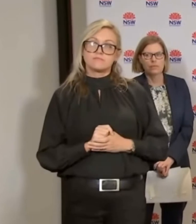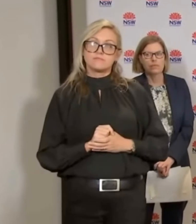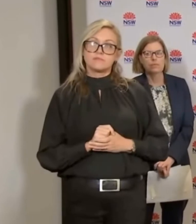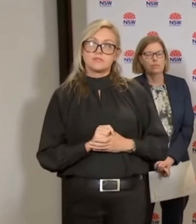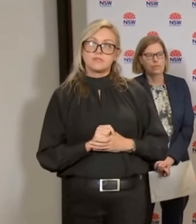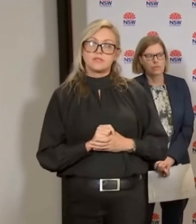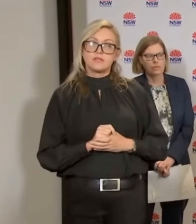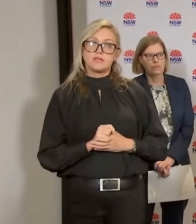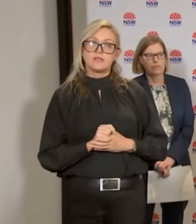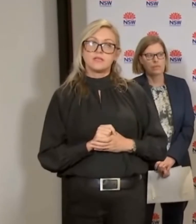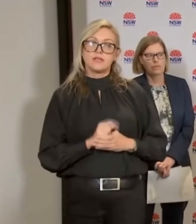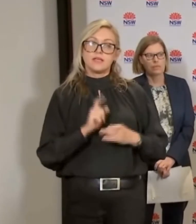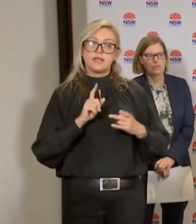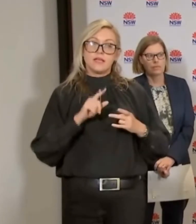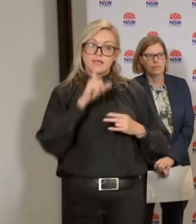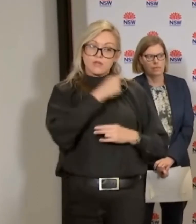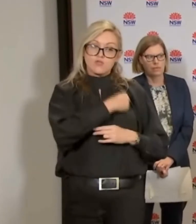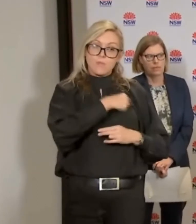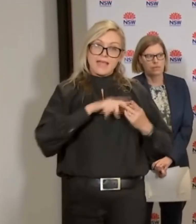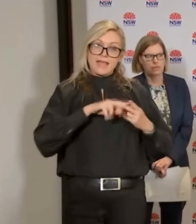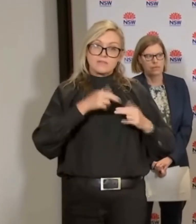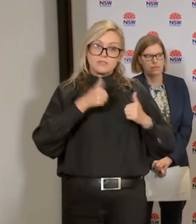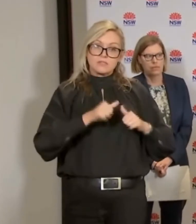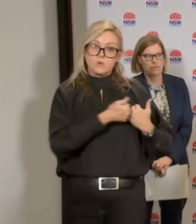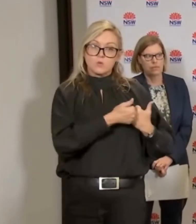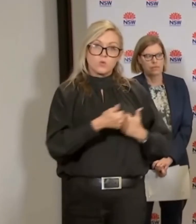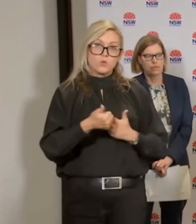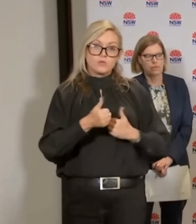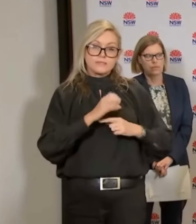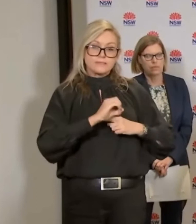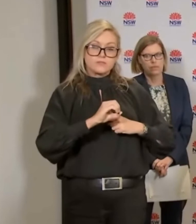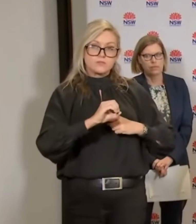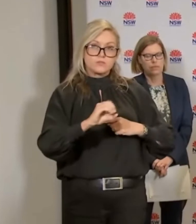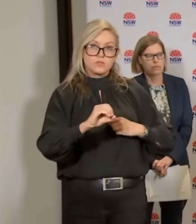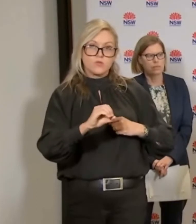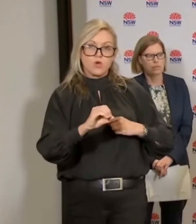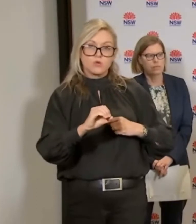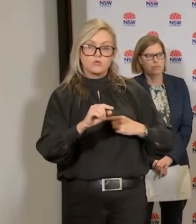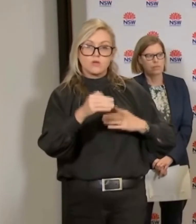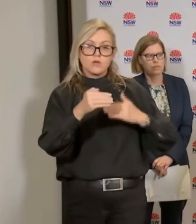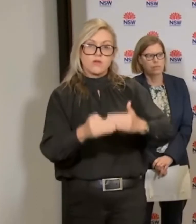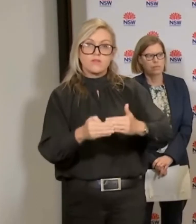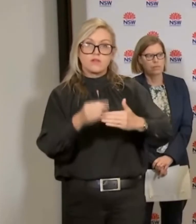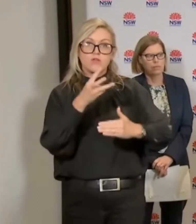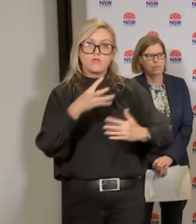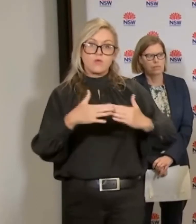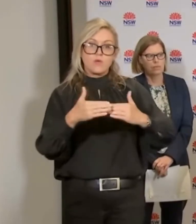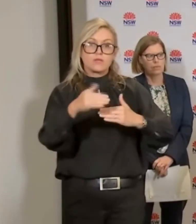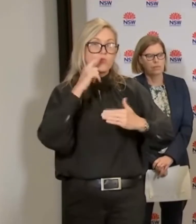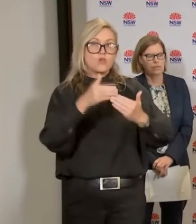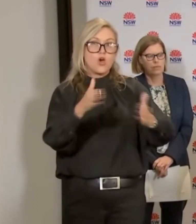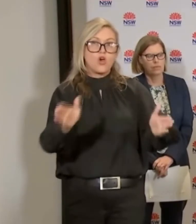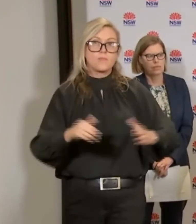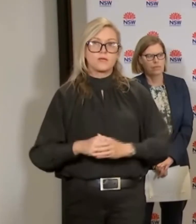current trend continues? Well, potentially yes. Yeah, potentially yes. And still some uncertainty though, Premier. No, quite